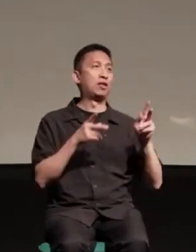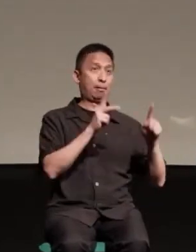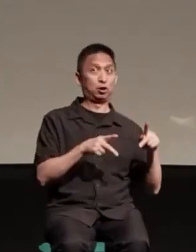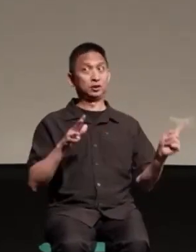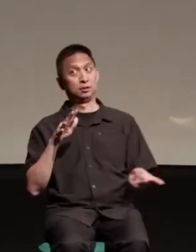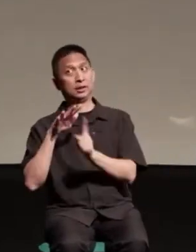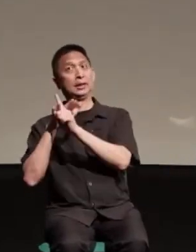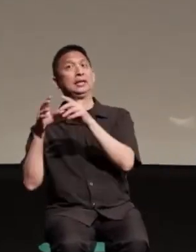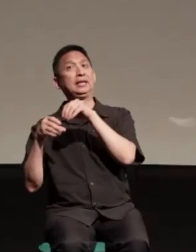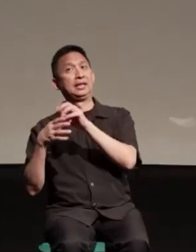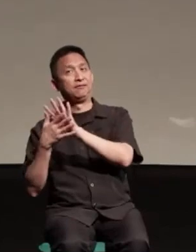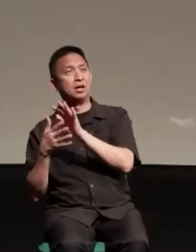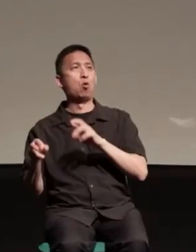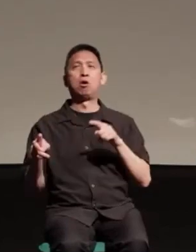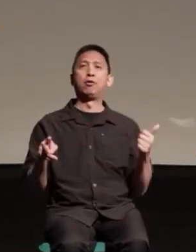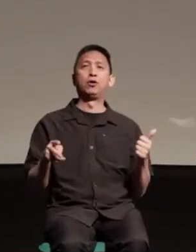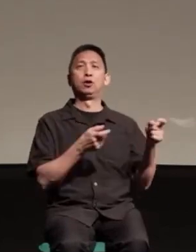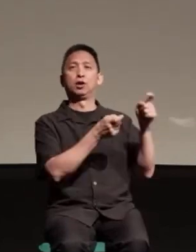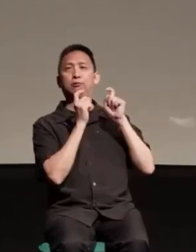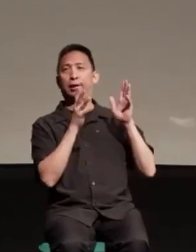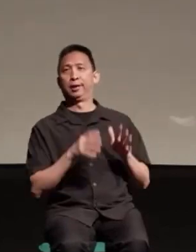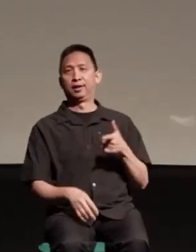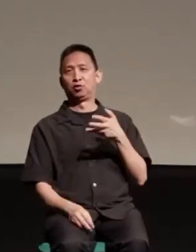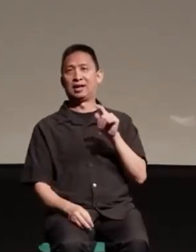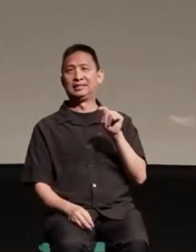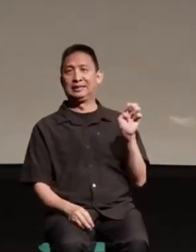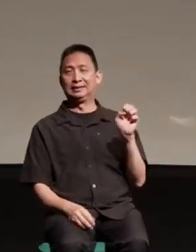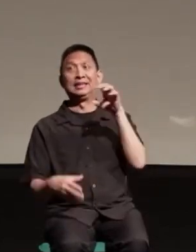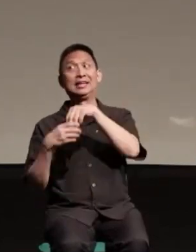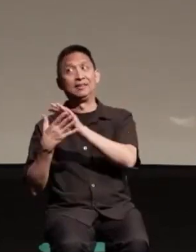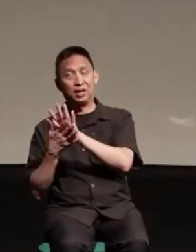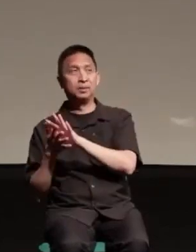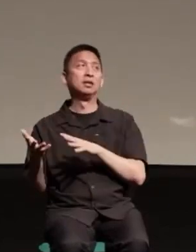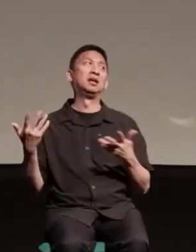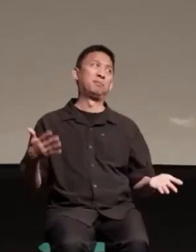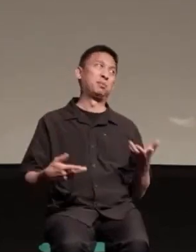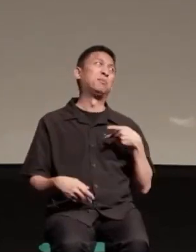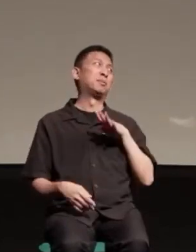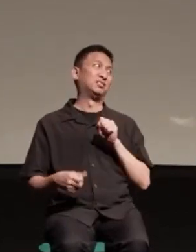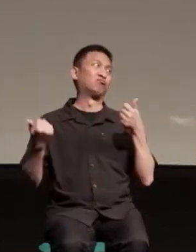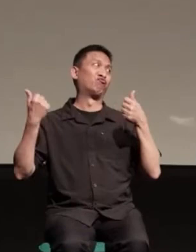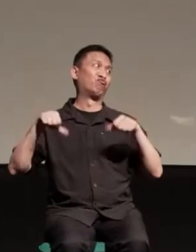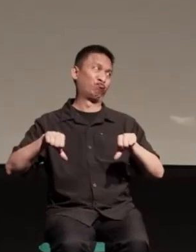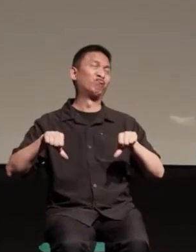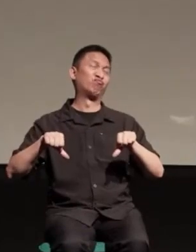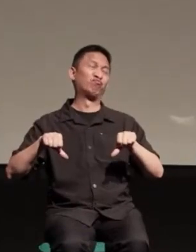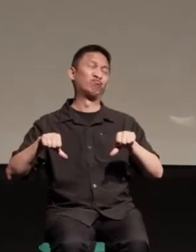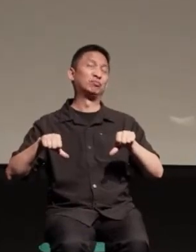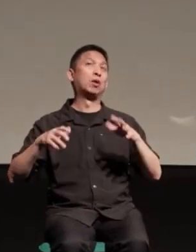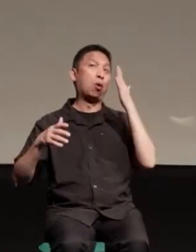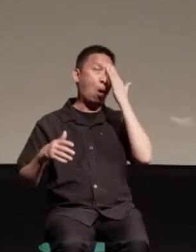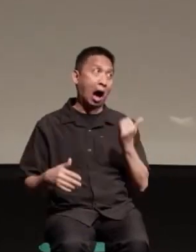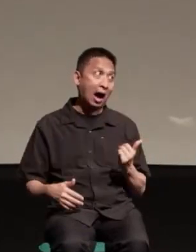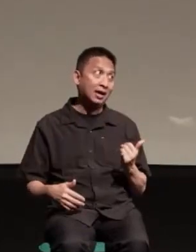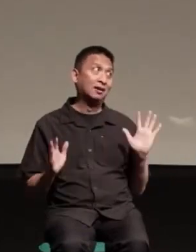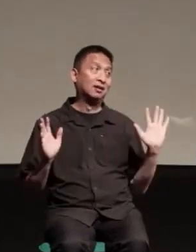or other grantees of the nonprofit organization appear in the film, then it may not be acceptable on PBS, because what we don't want to